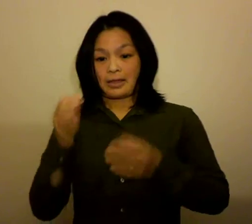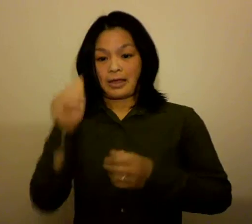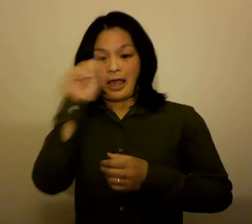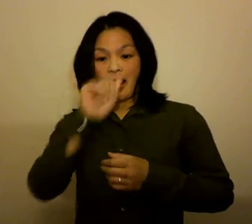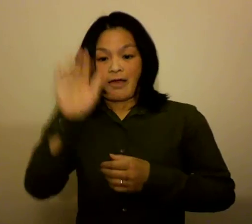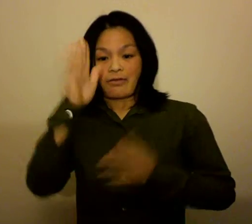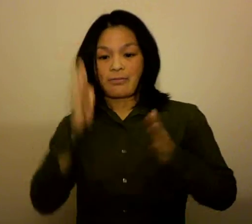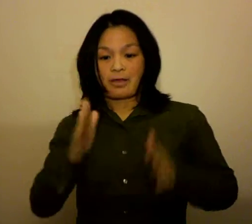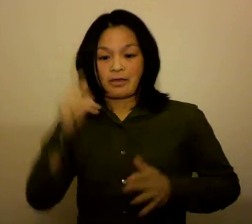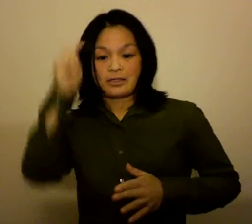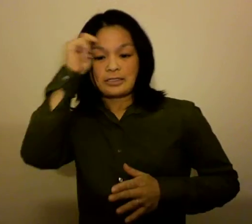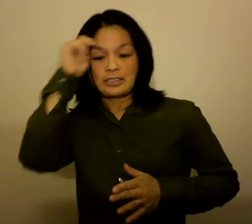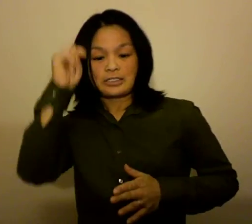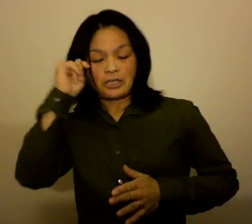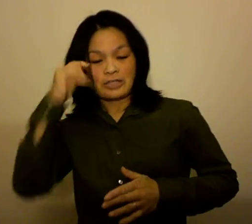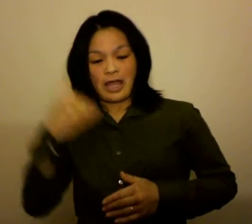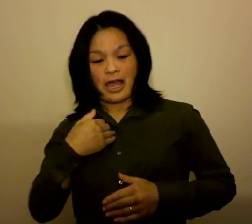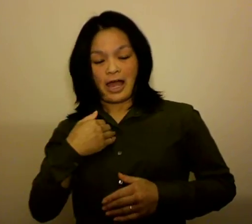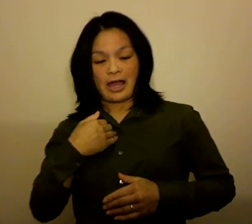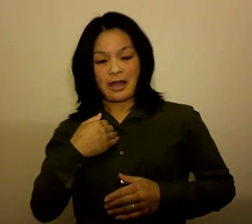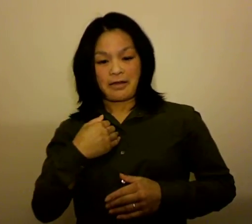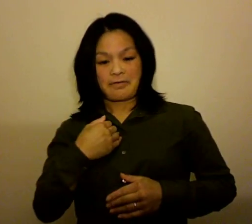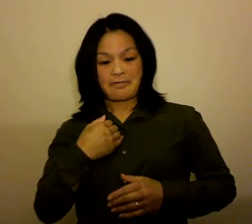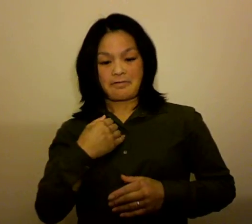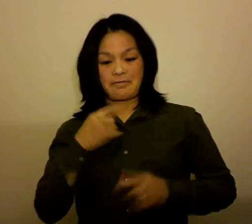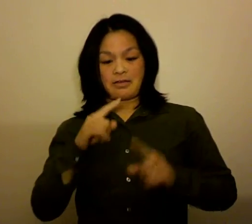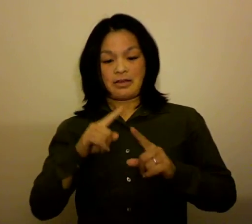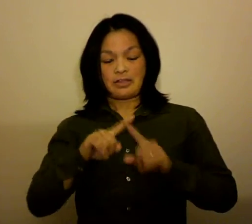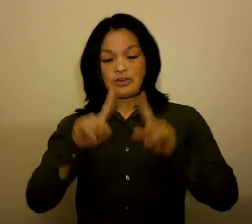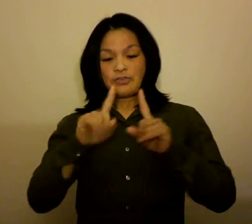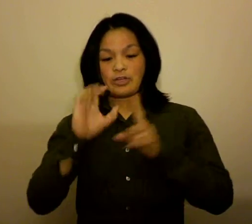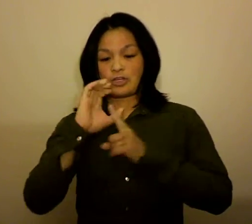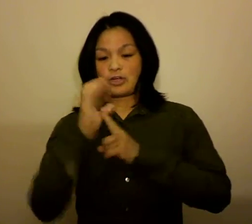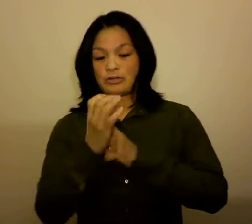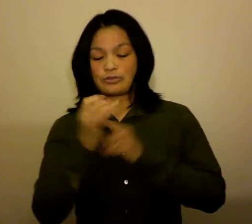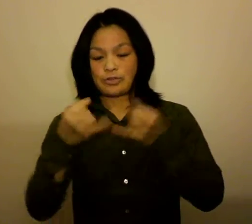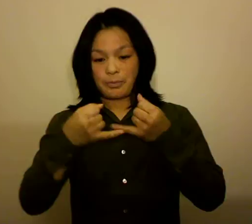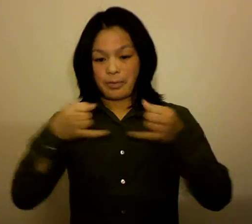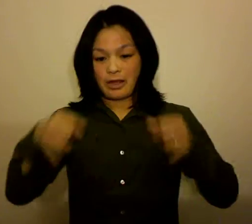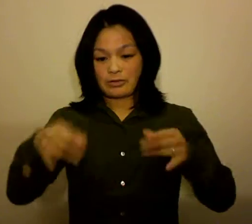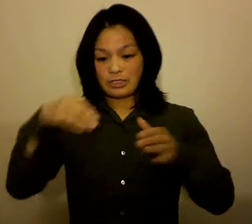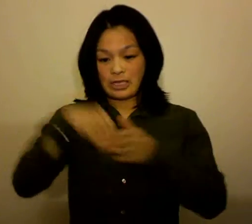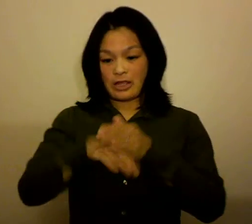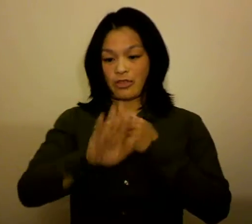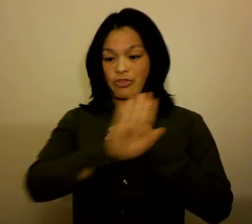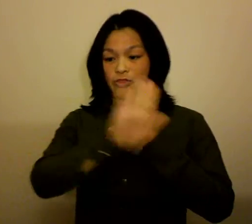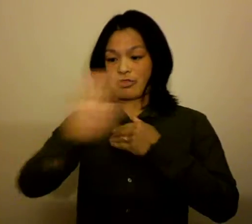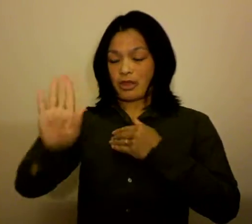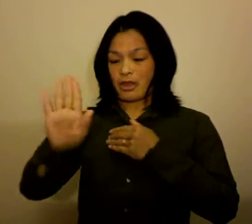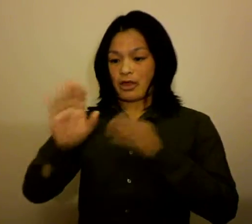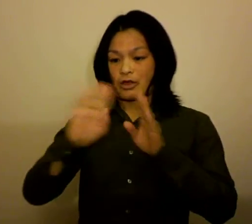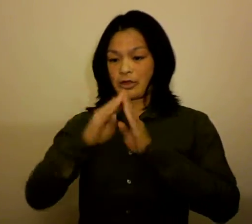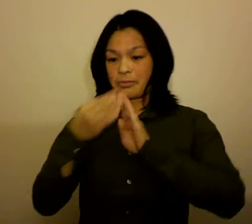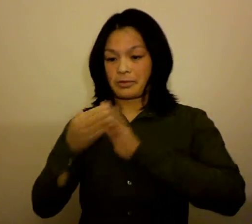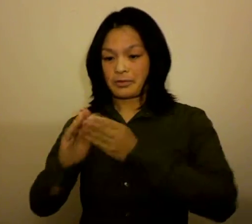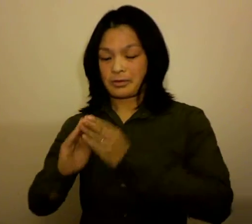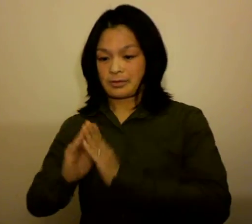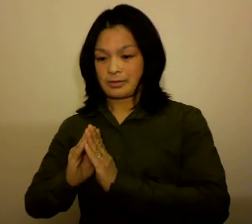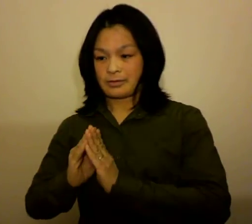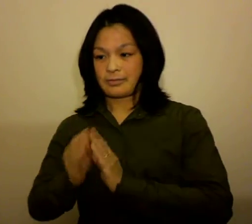specific boundaries that touch on sensitive topics in the Black community. For example, many American families